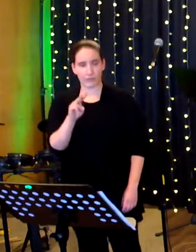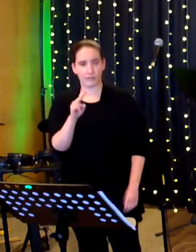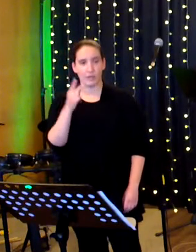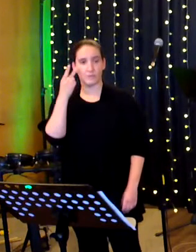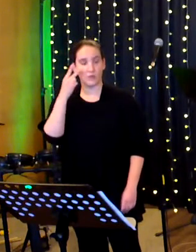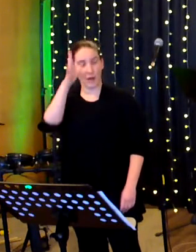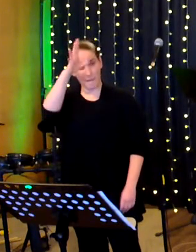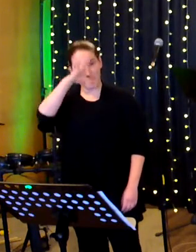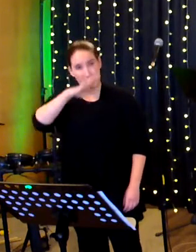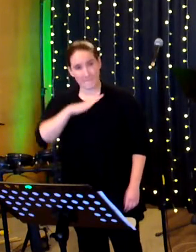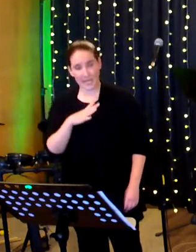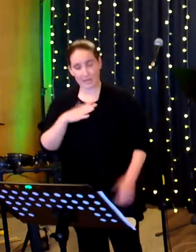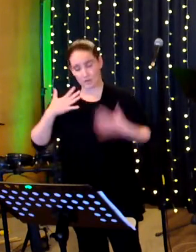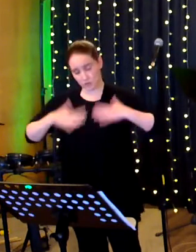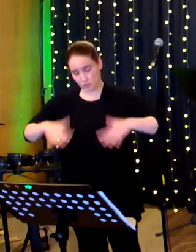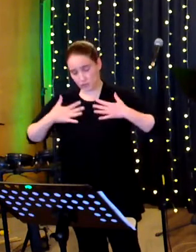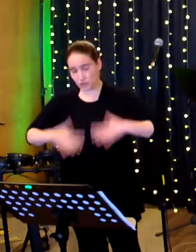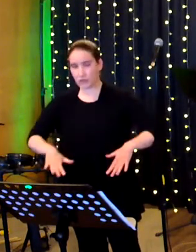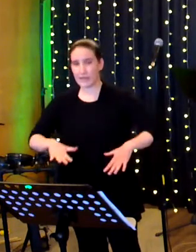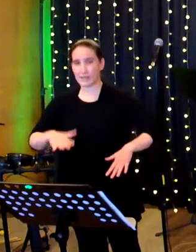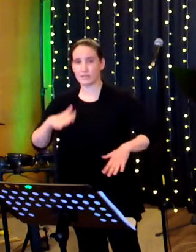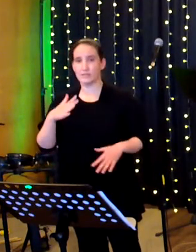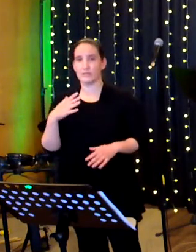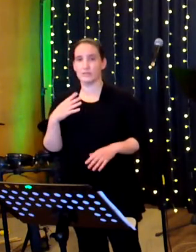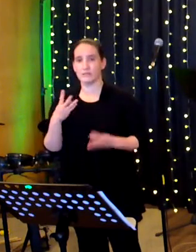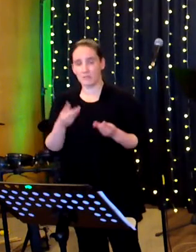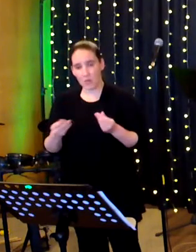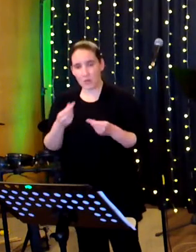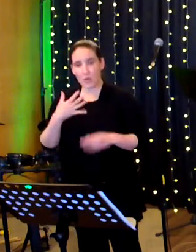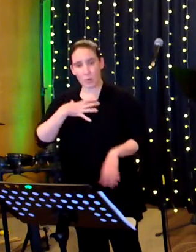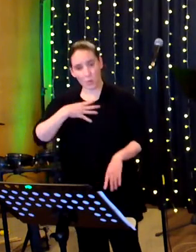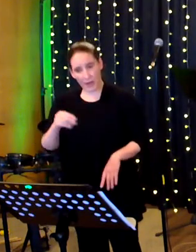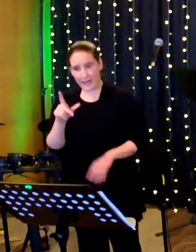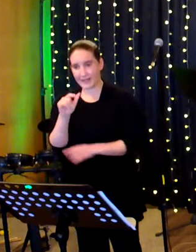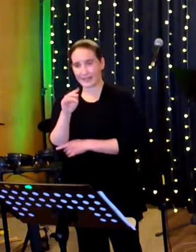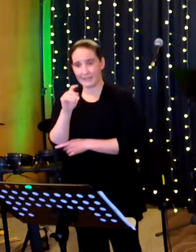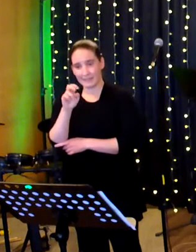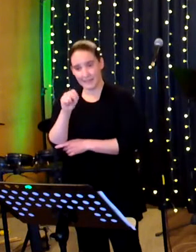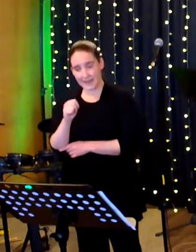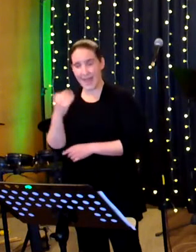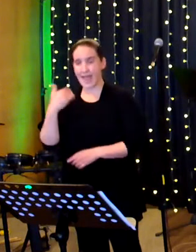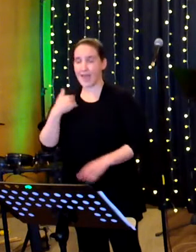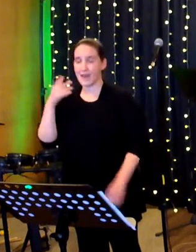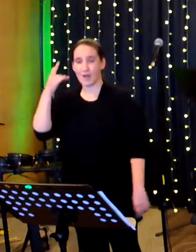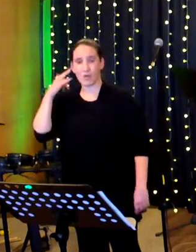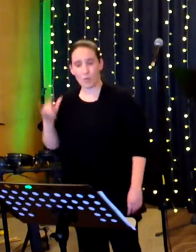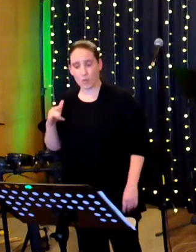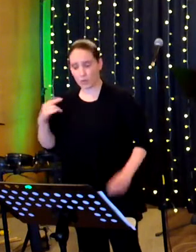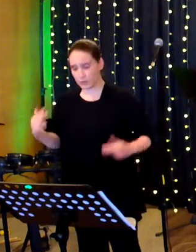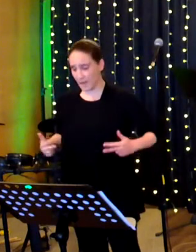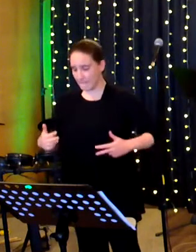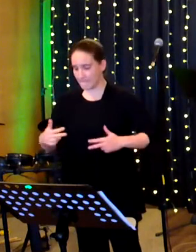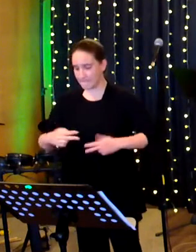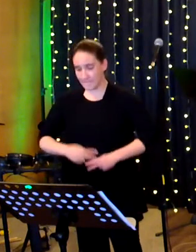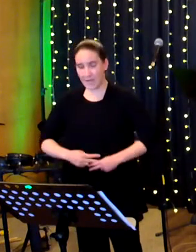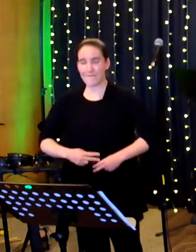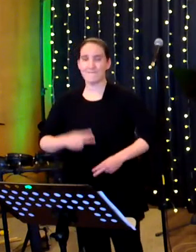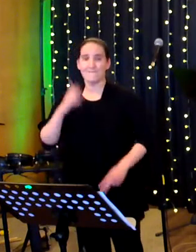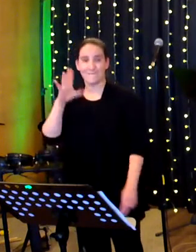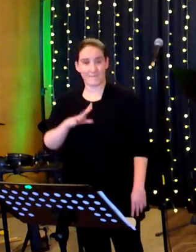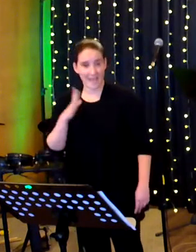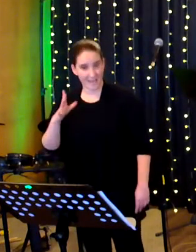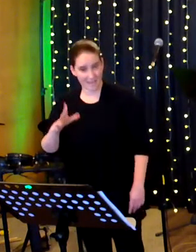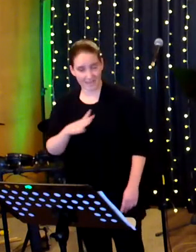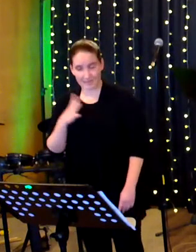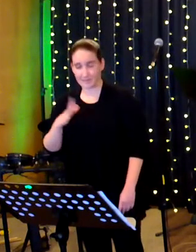in linen with a belt of fine gold from Uphaz and around his waist. His body was like topaz,